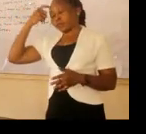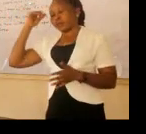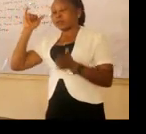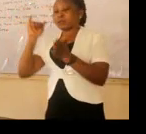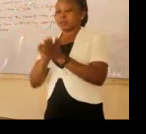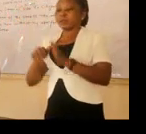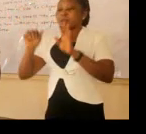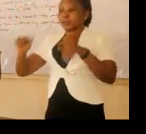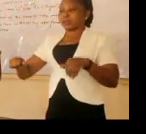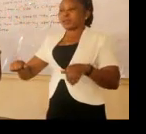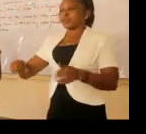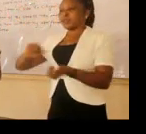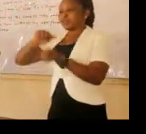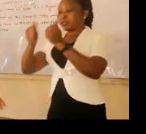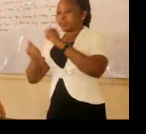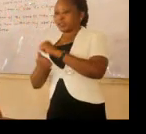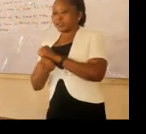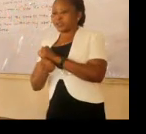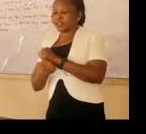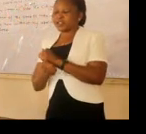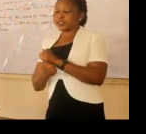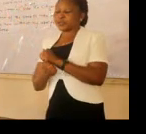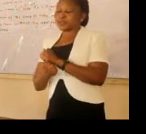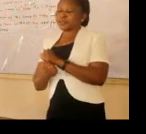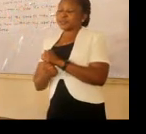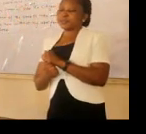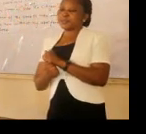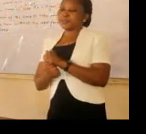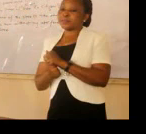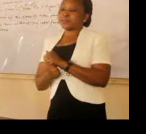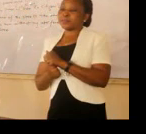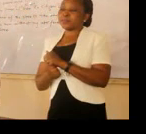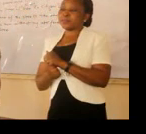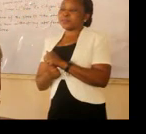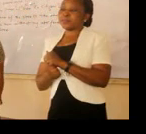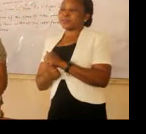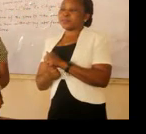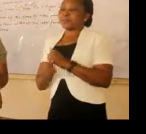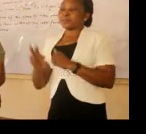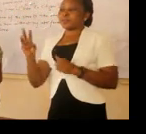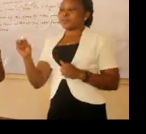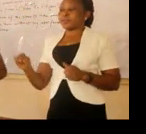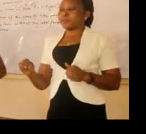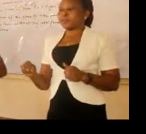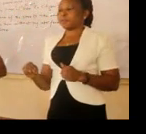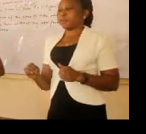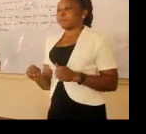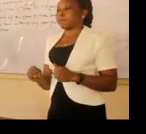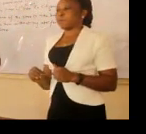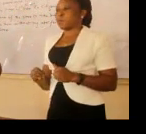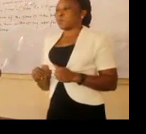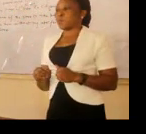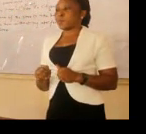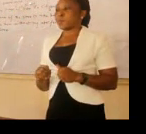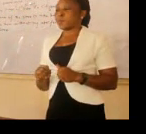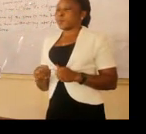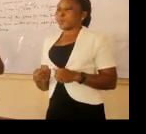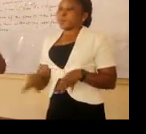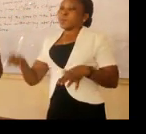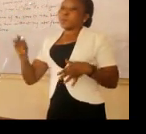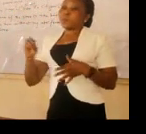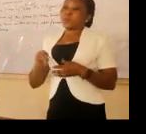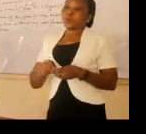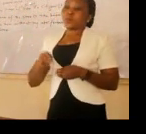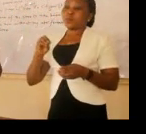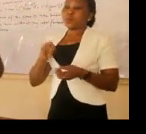Change. Then another characteristic of sovereignty is that a sovereign state is what? Independent